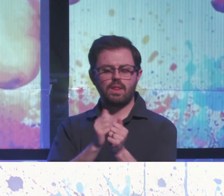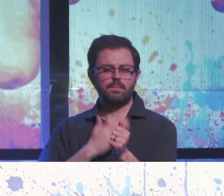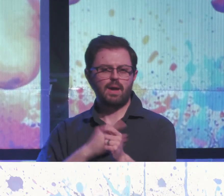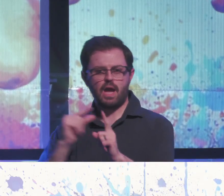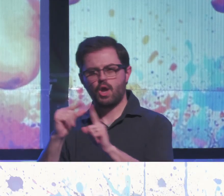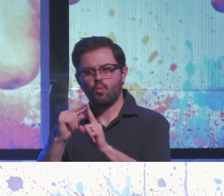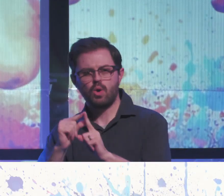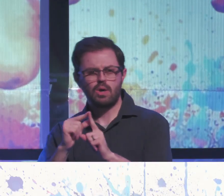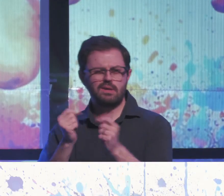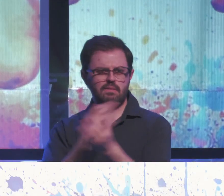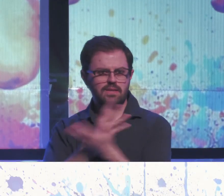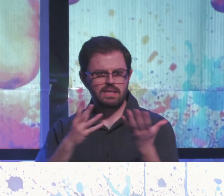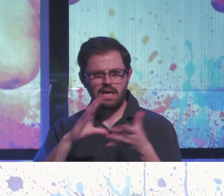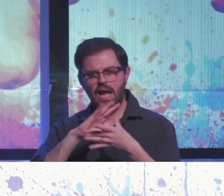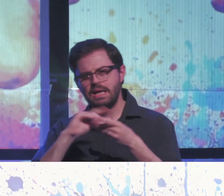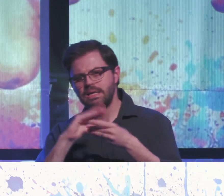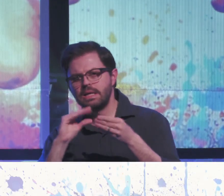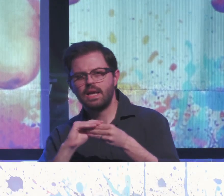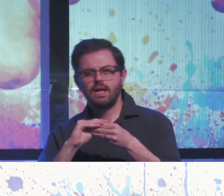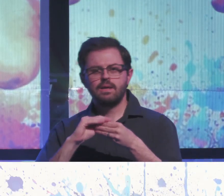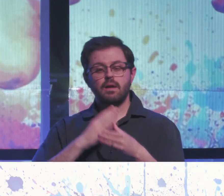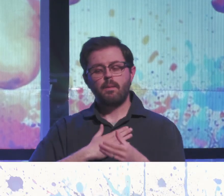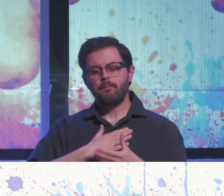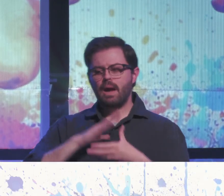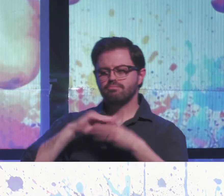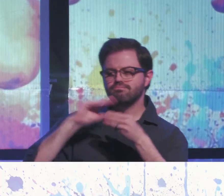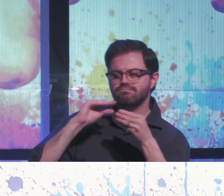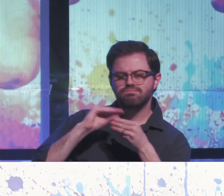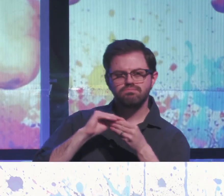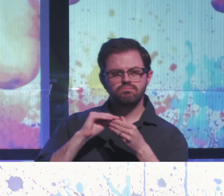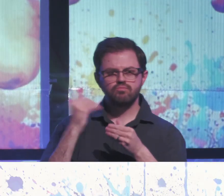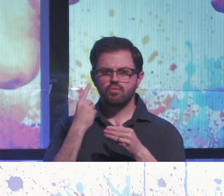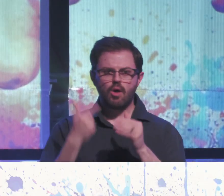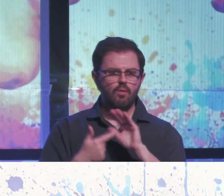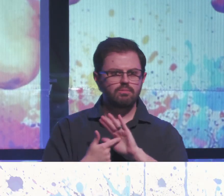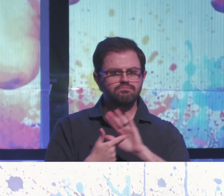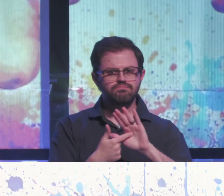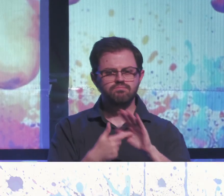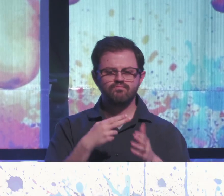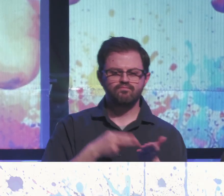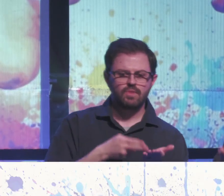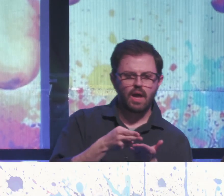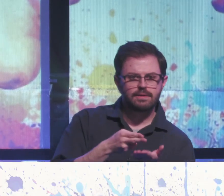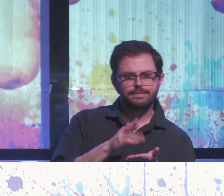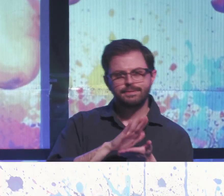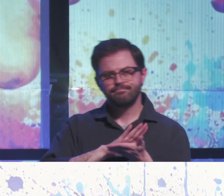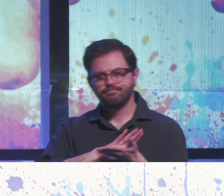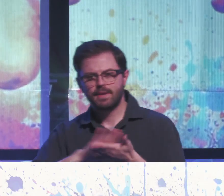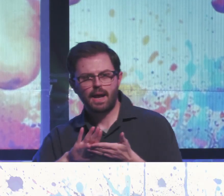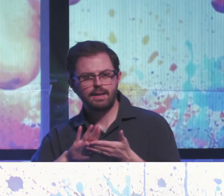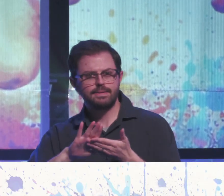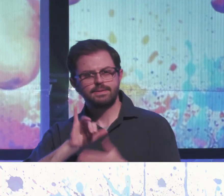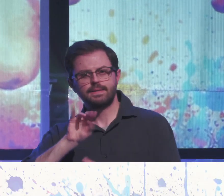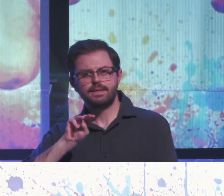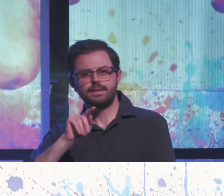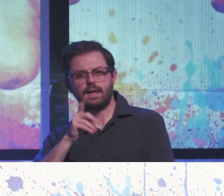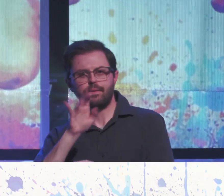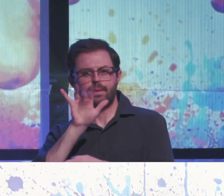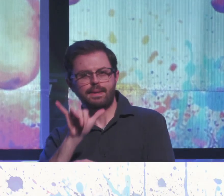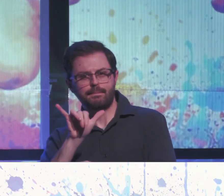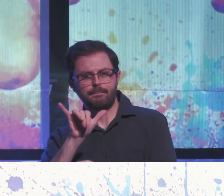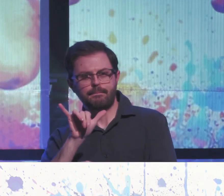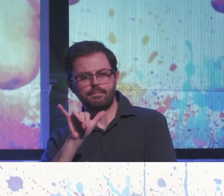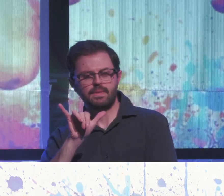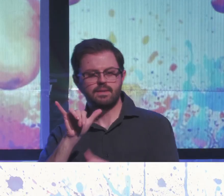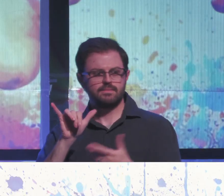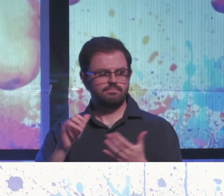reflect honesty, they will reflect kindness and integrity, all right? So here we are, week number 2. I mean, I've